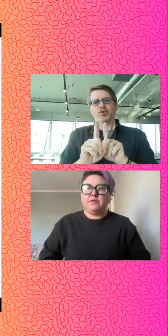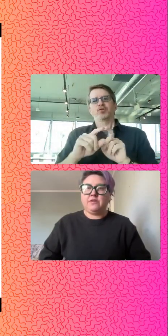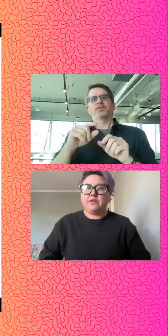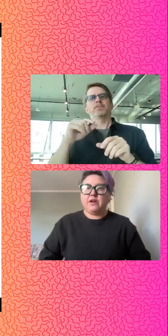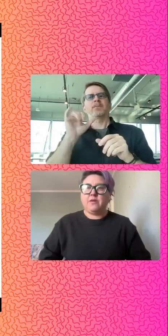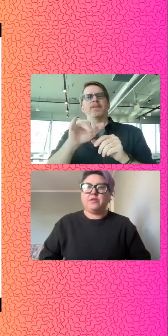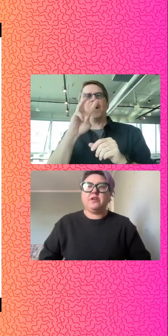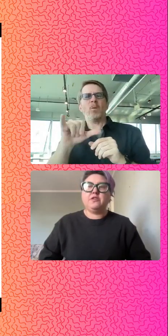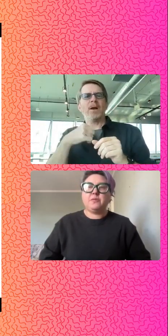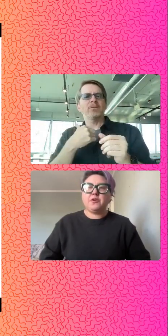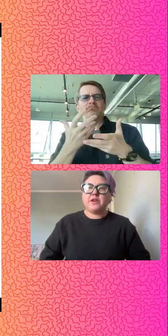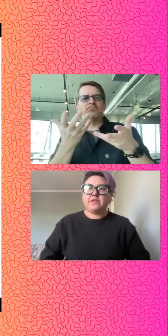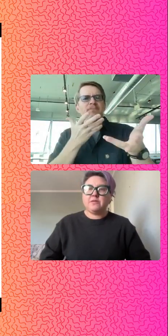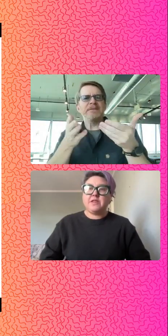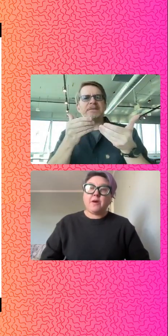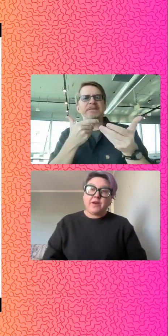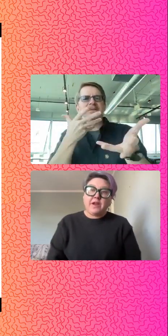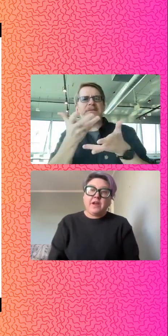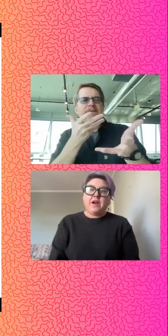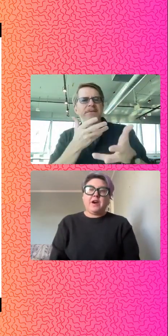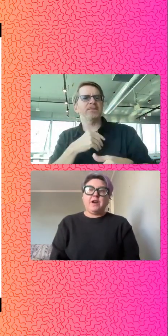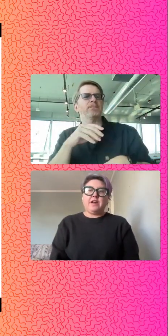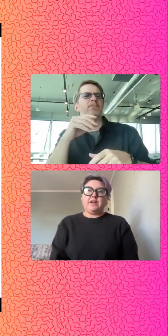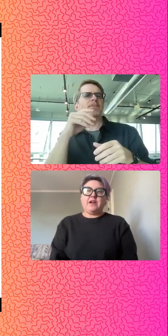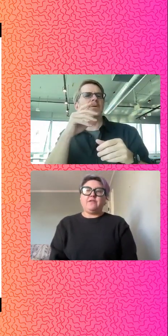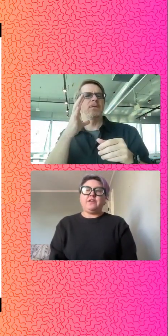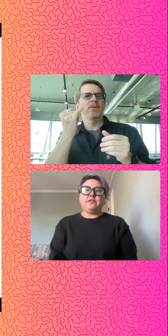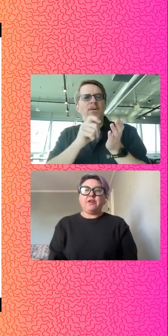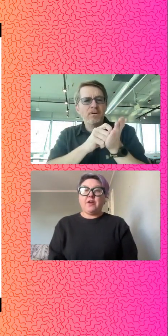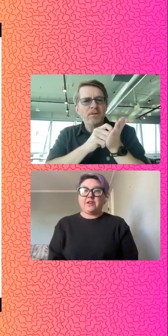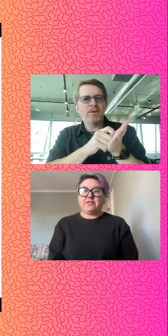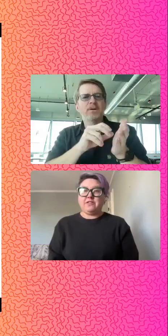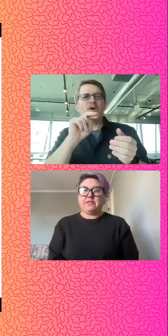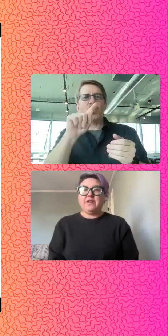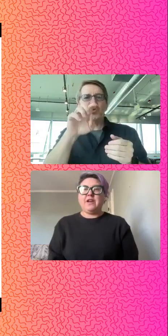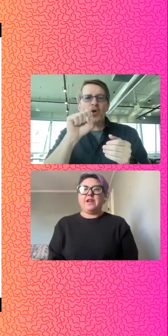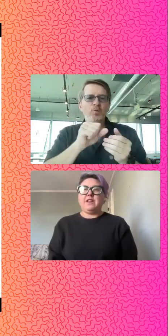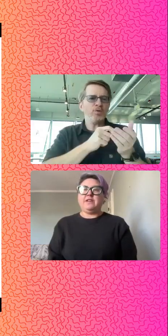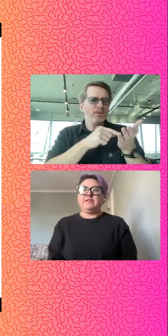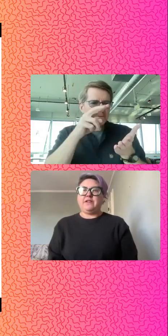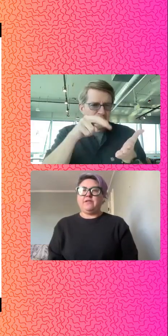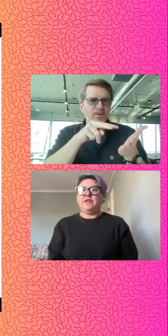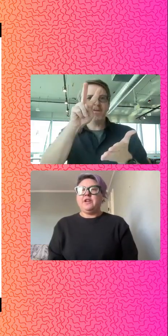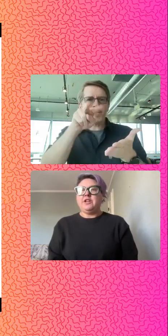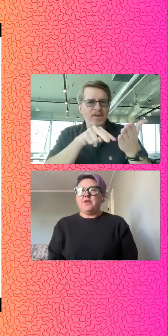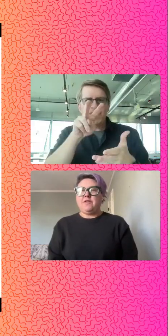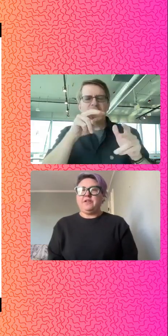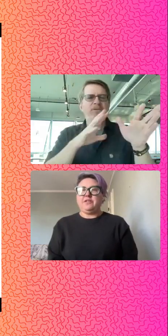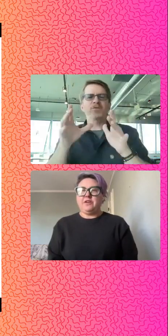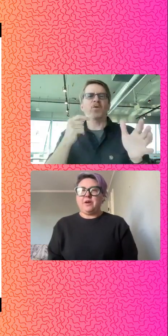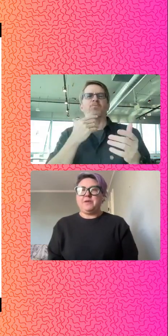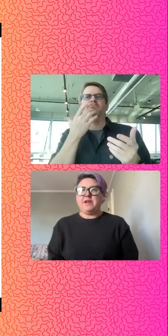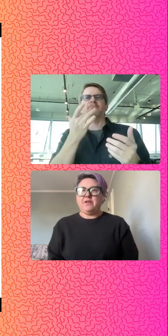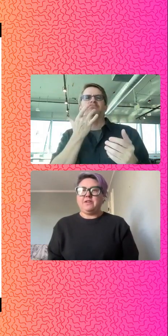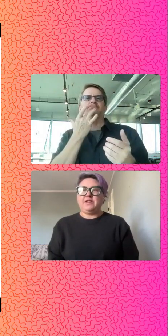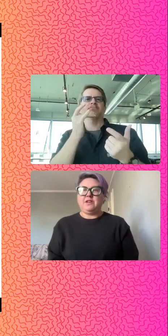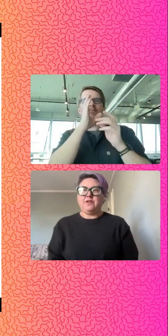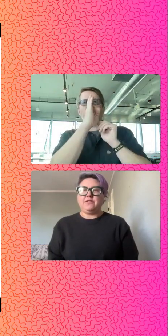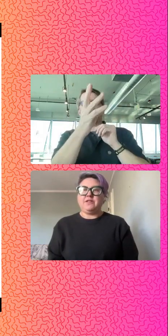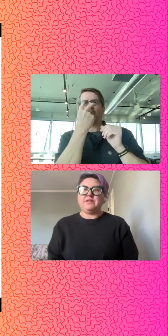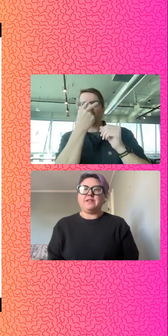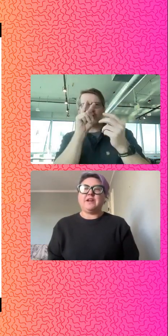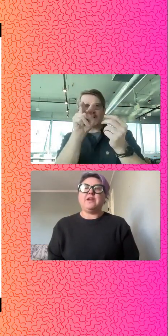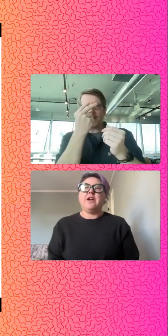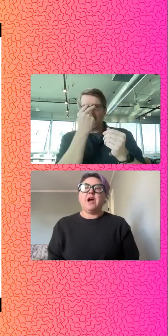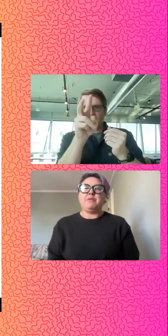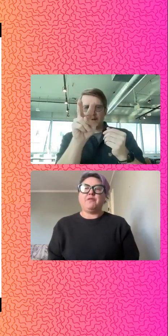use sign language with an interpreter next to me. That way, I can have easier interactions, and instead of having to look up and down and taking